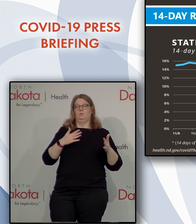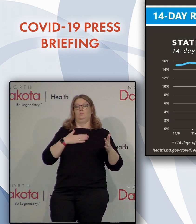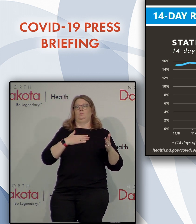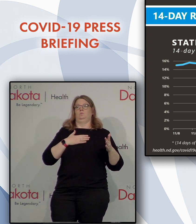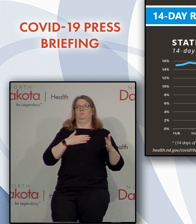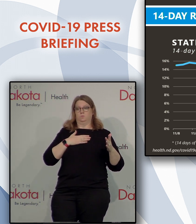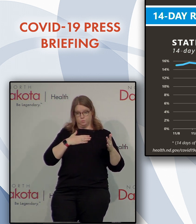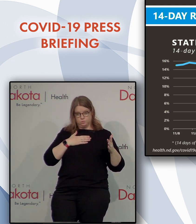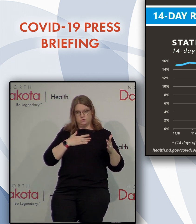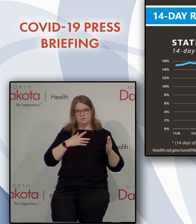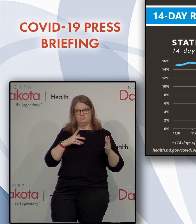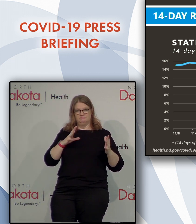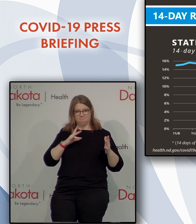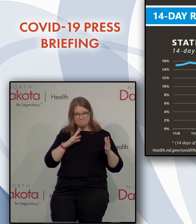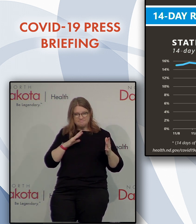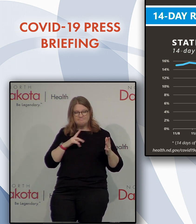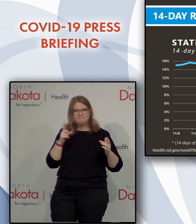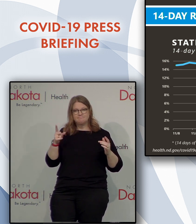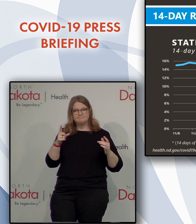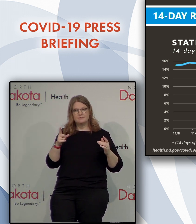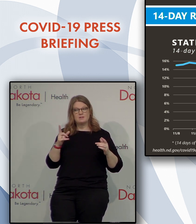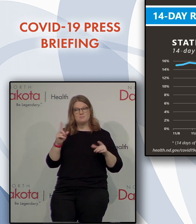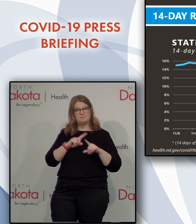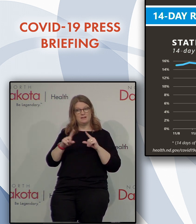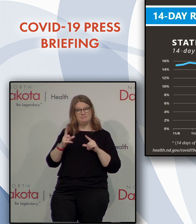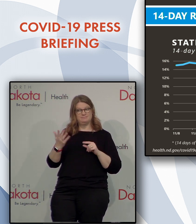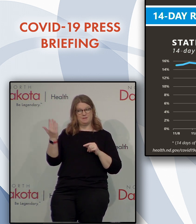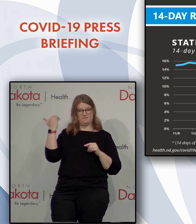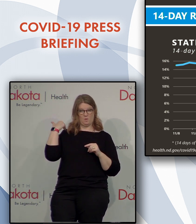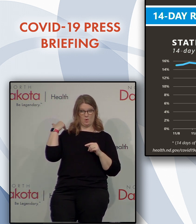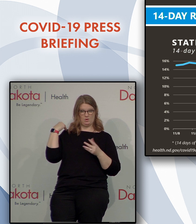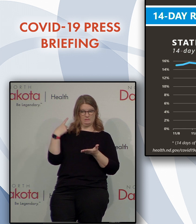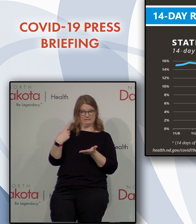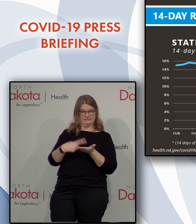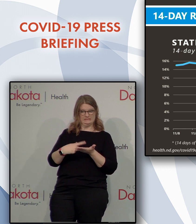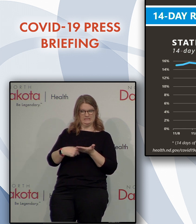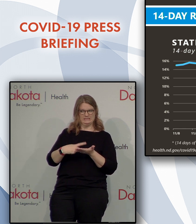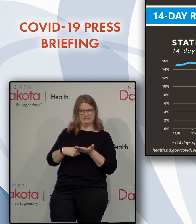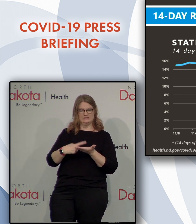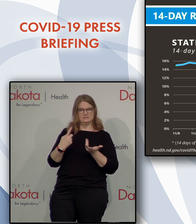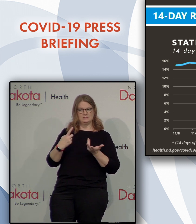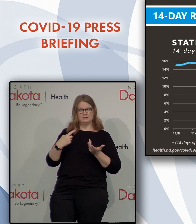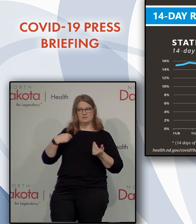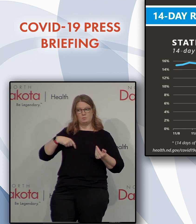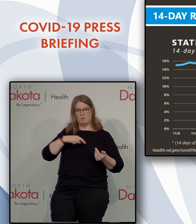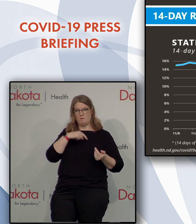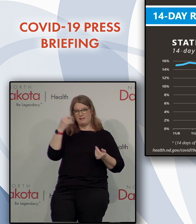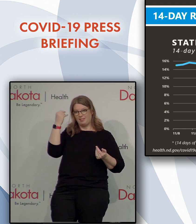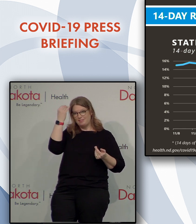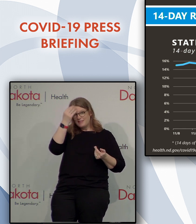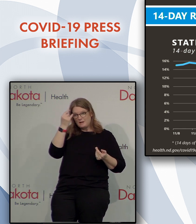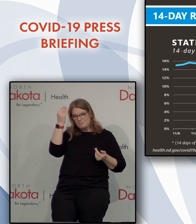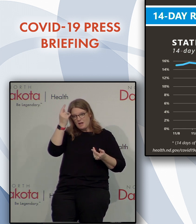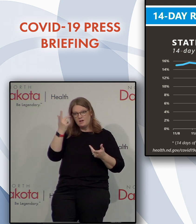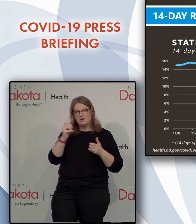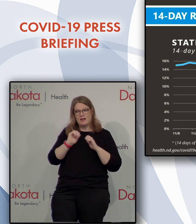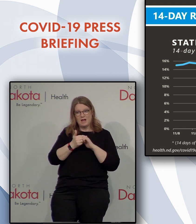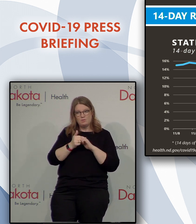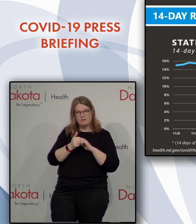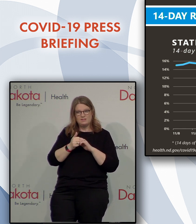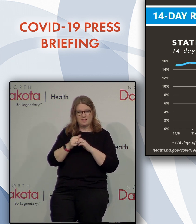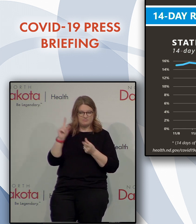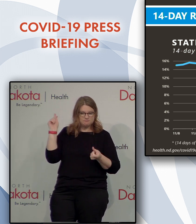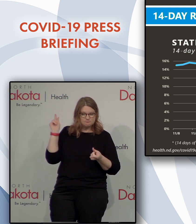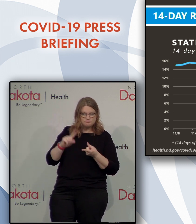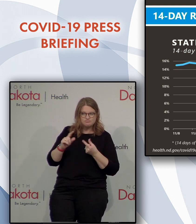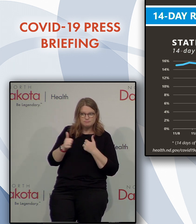this thing. But as we talked about in the early days of this thing, as we want to think about how do we move towards less mitigation,